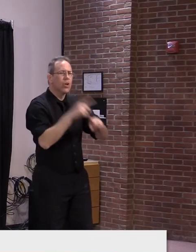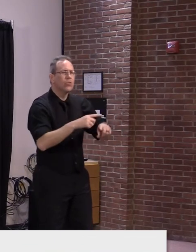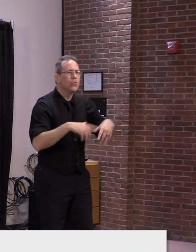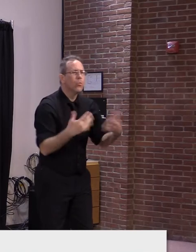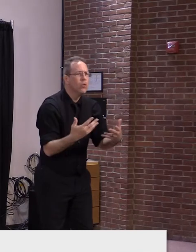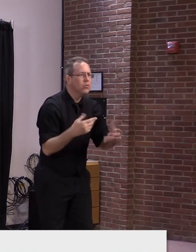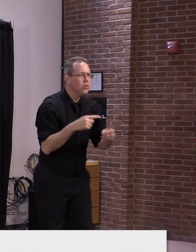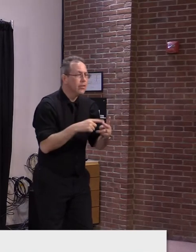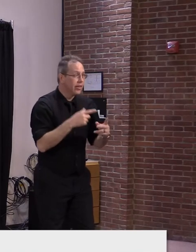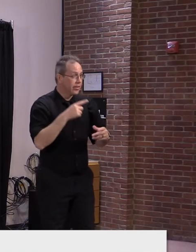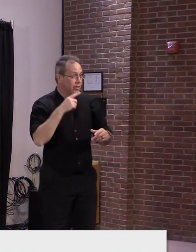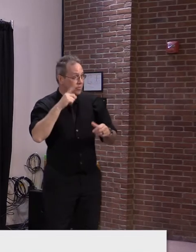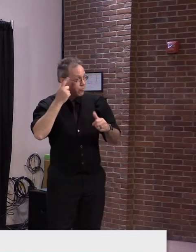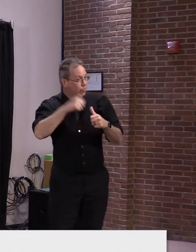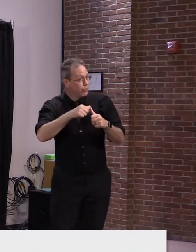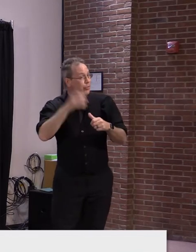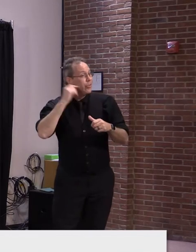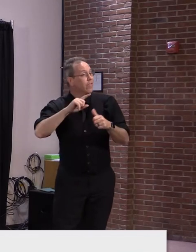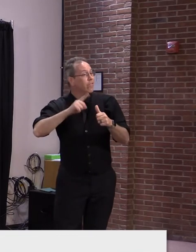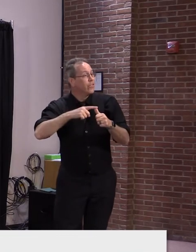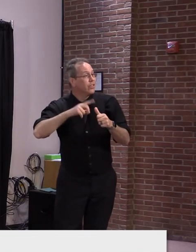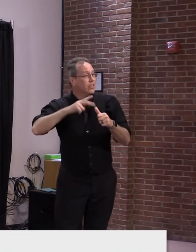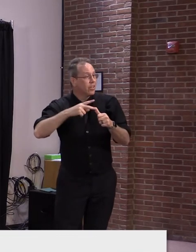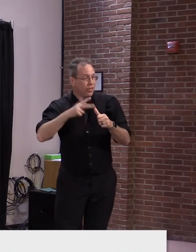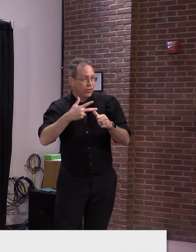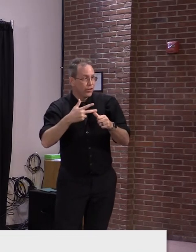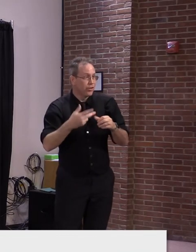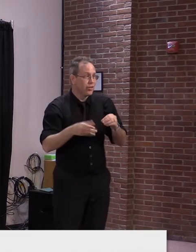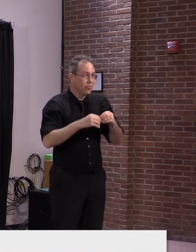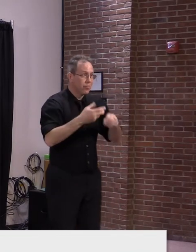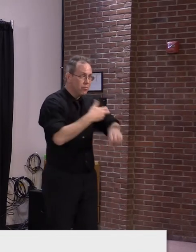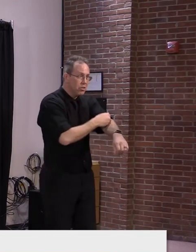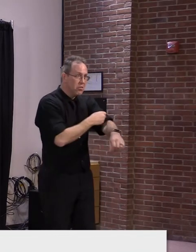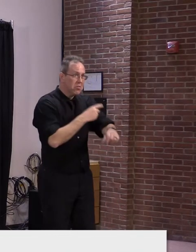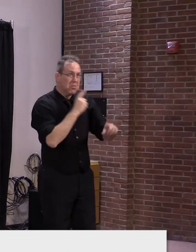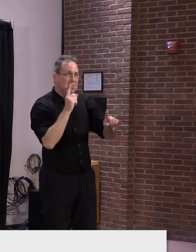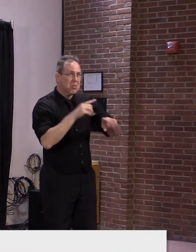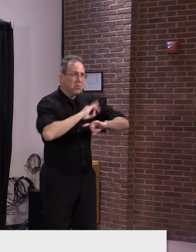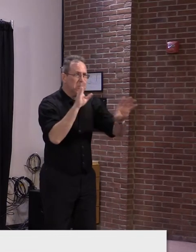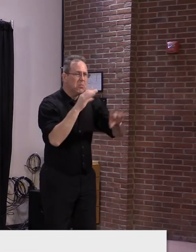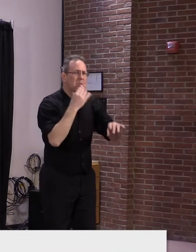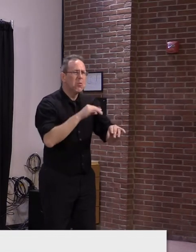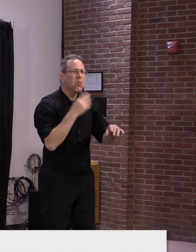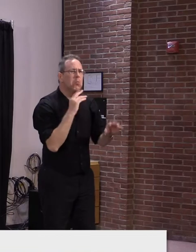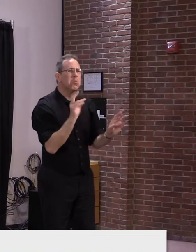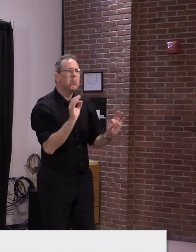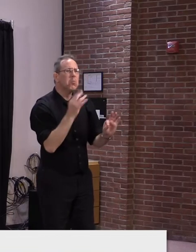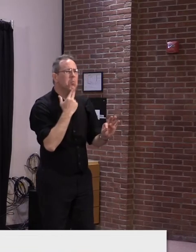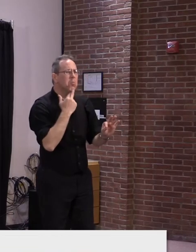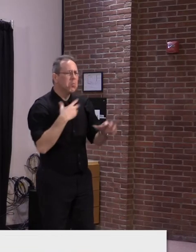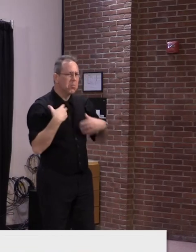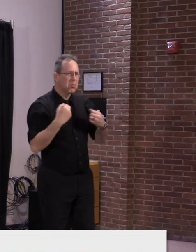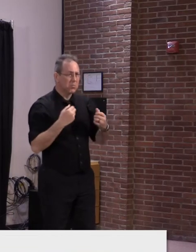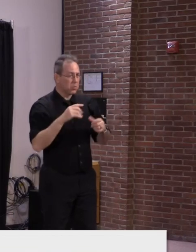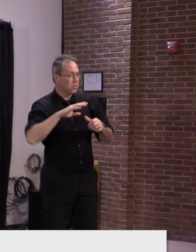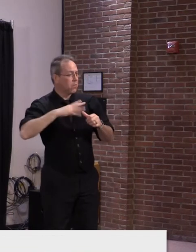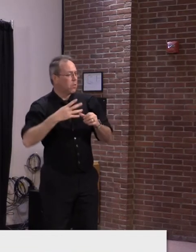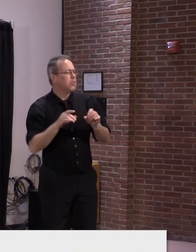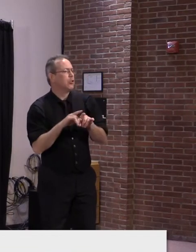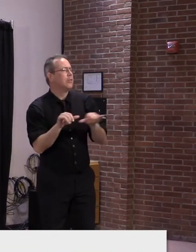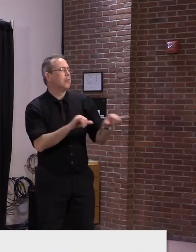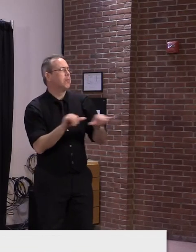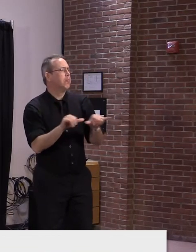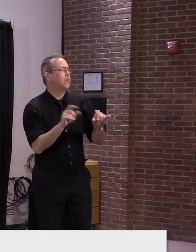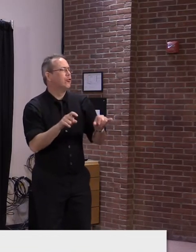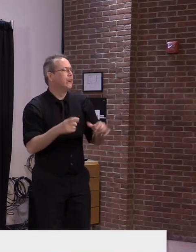likely than the second dose to give anybody any significant kind of adverse effect or side effect. And the